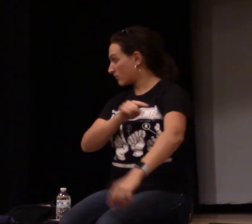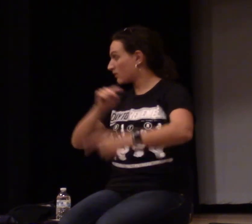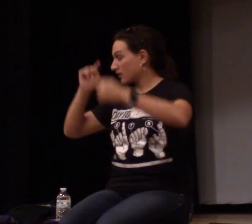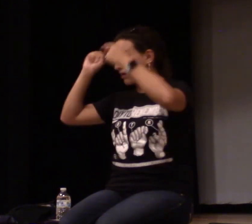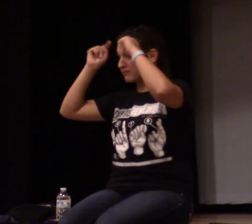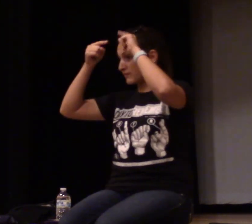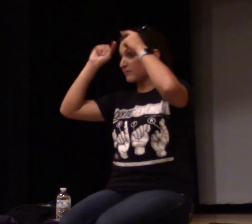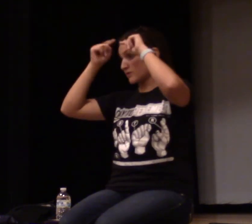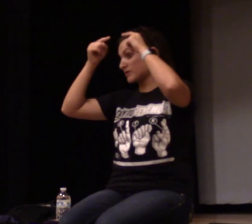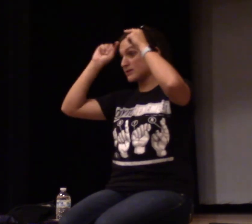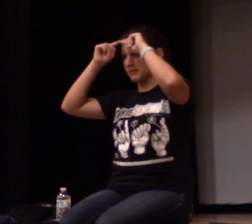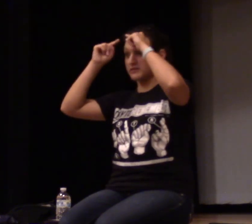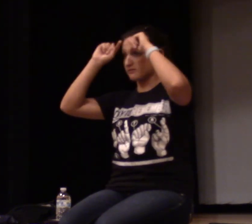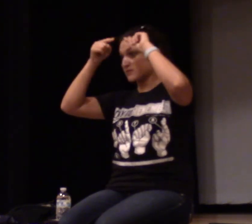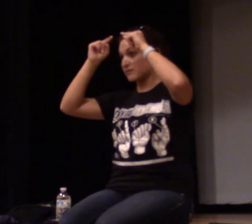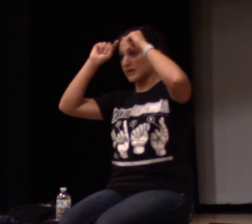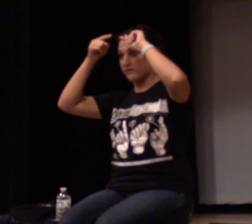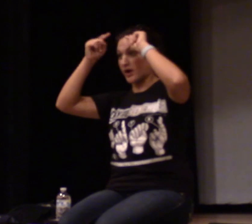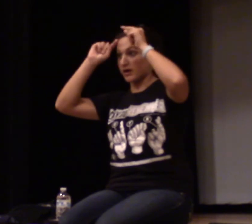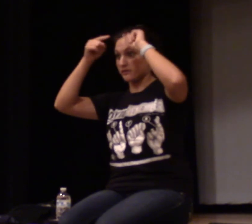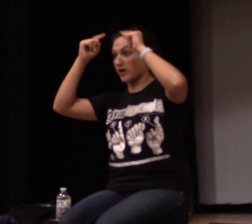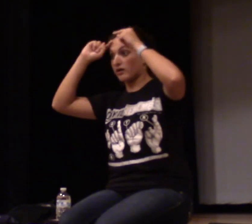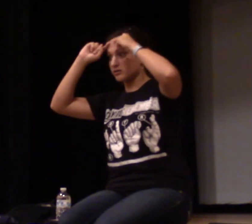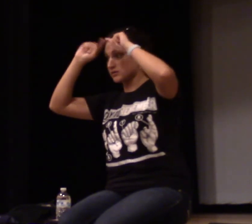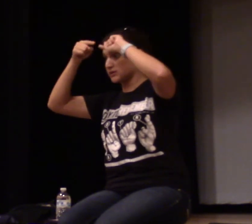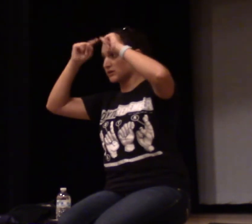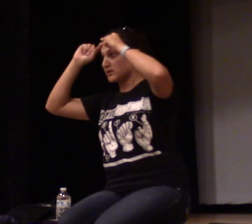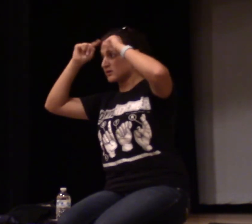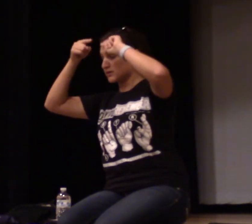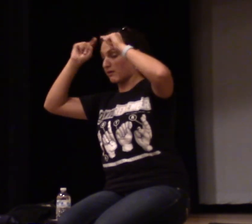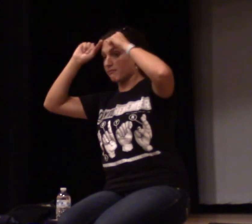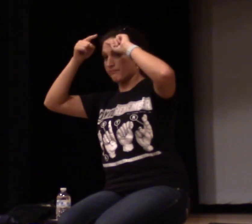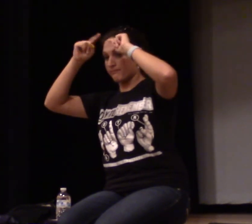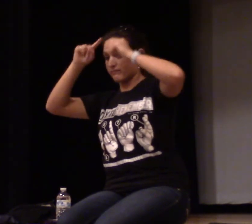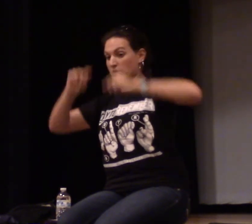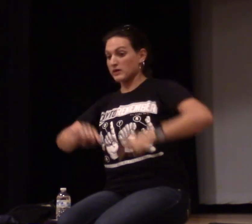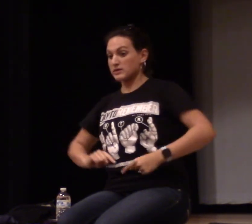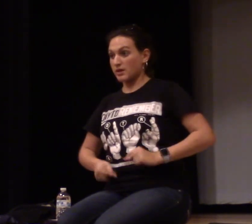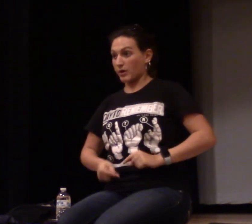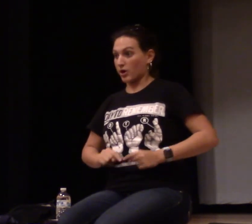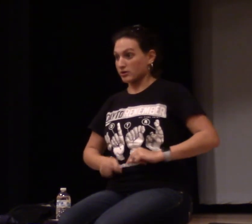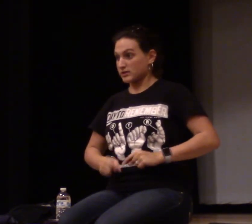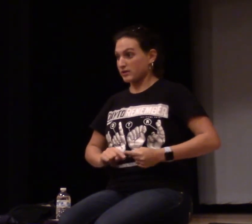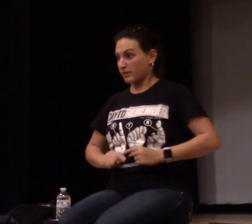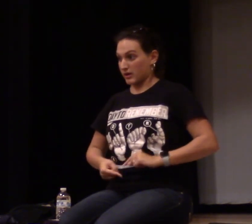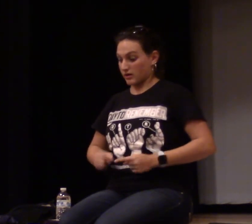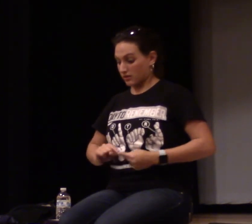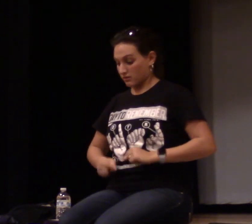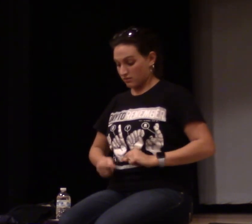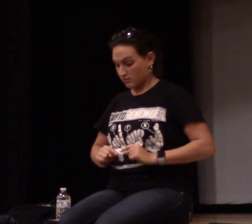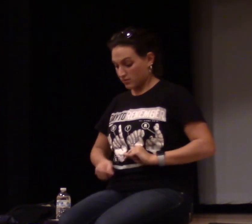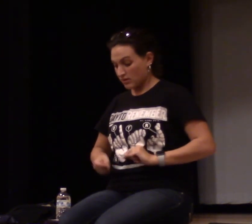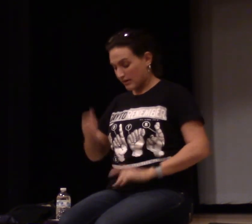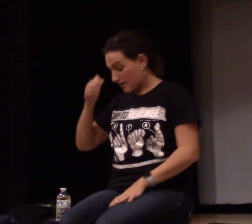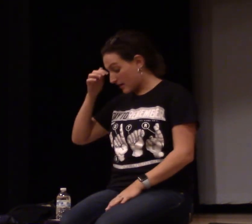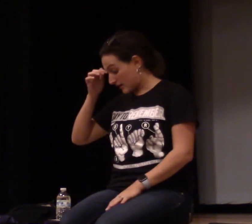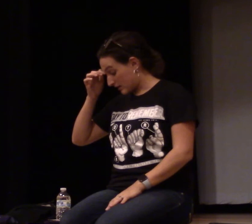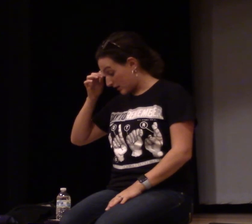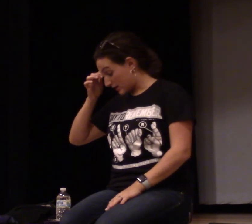too. Yep, so that's the same sign for headache, if your head hurts. Yep. Stomach hurts, stomach ache, anything like that.